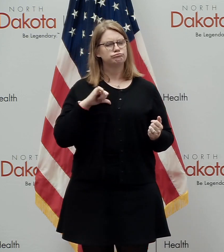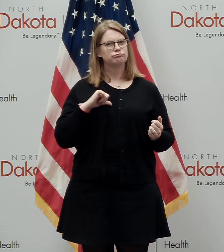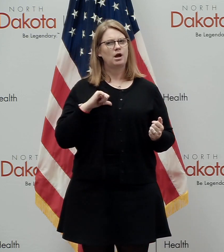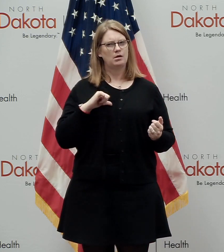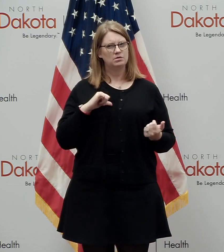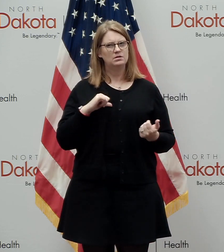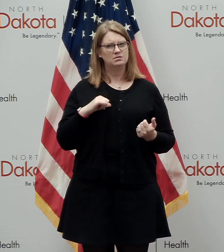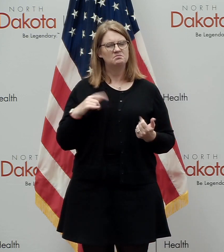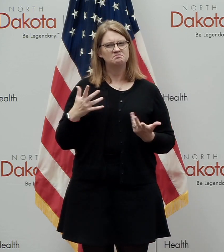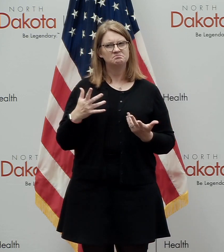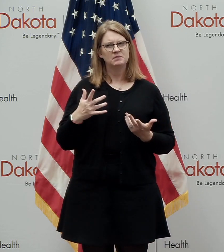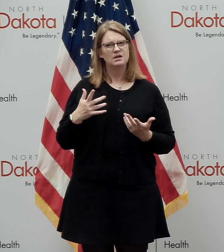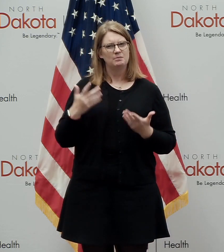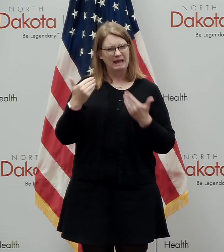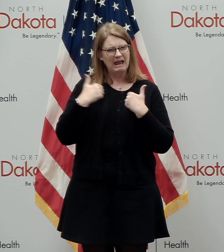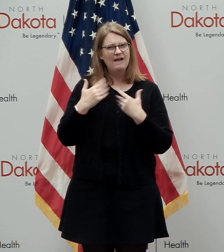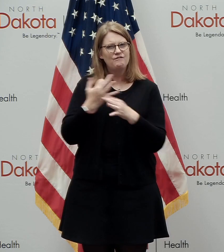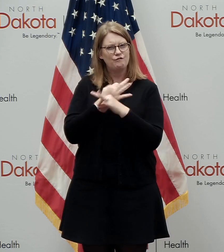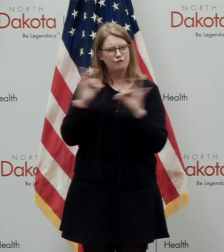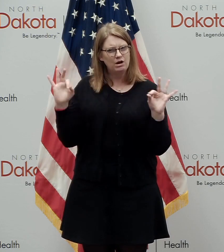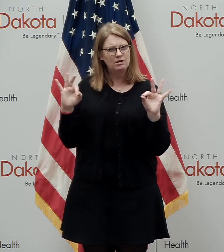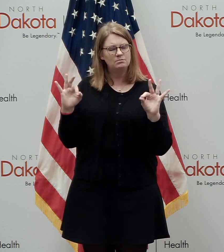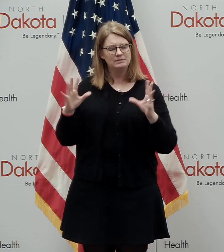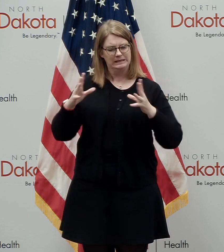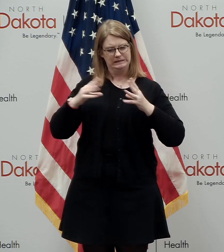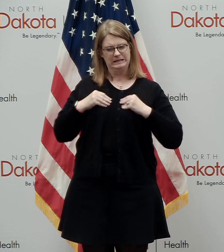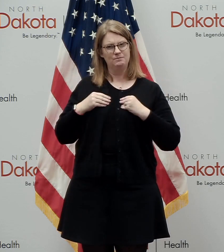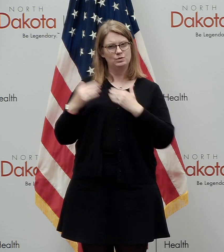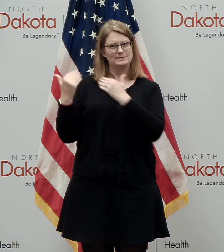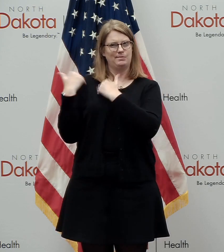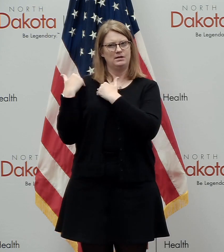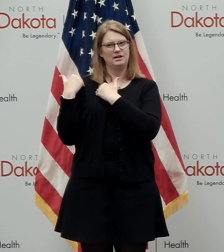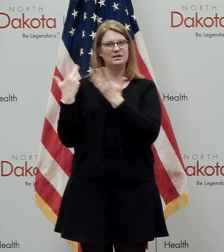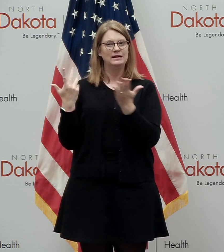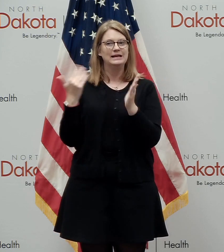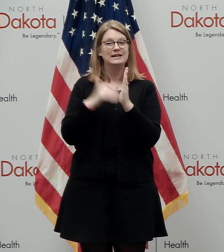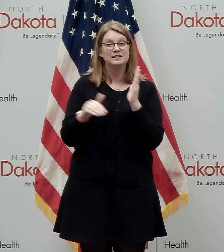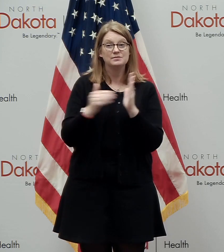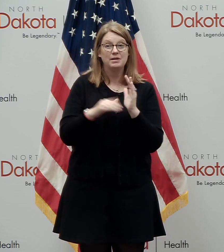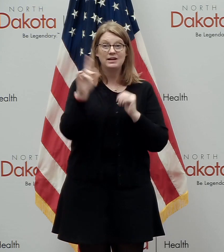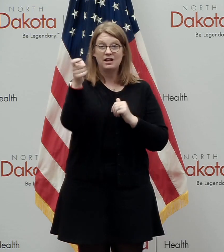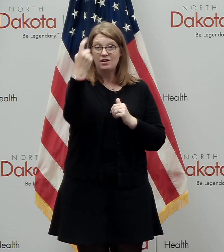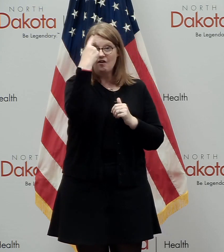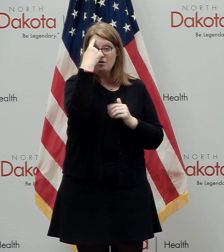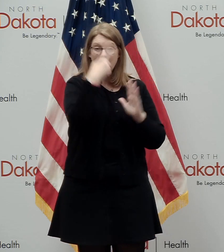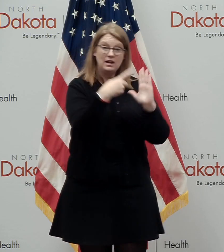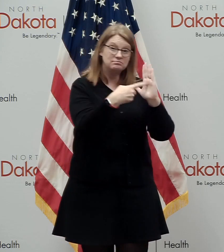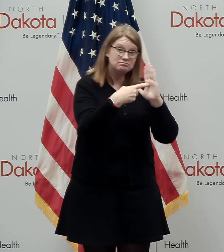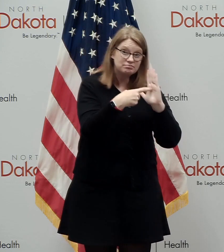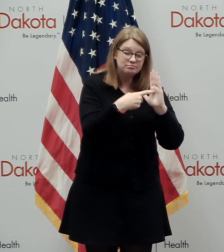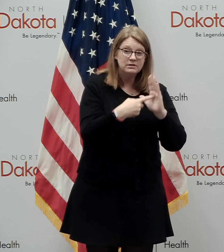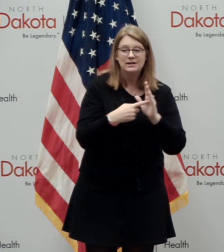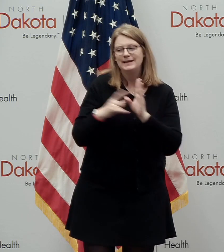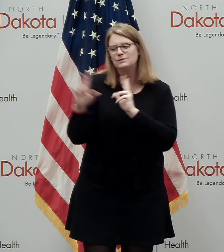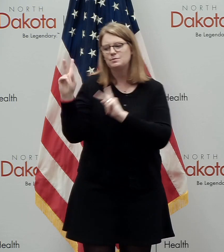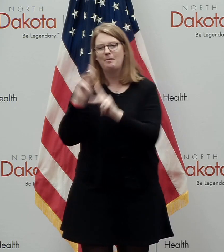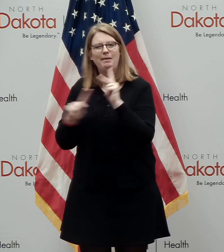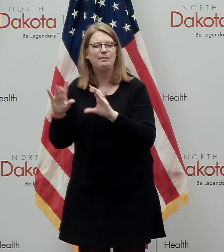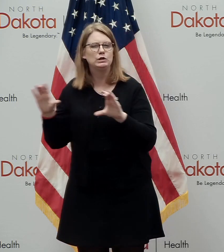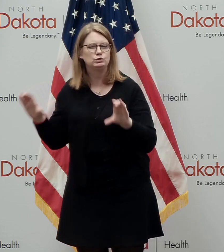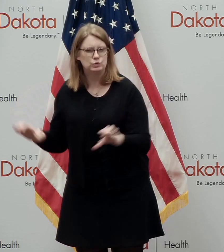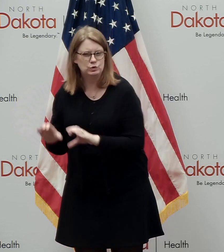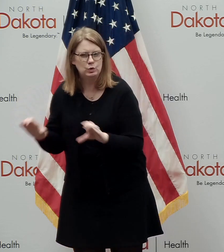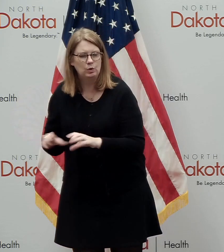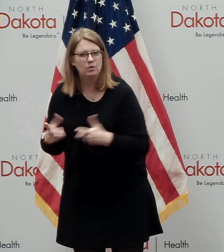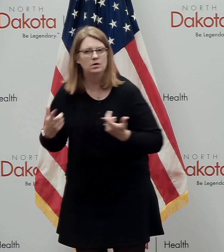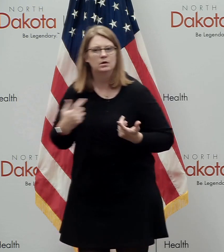our belief in individual responsibility. And it's said it so many times, it's not about what government says, it's about what people do. When I talk to